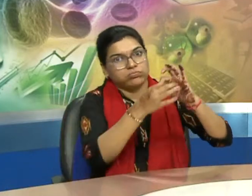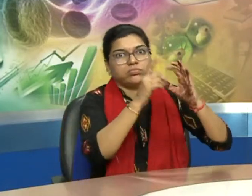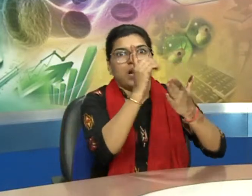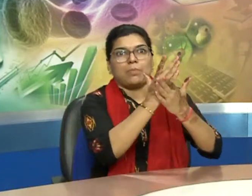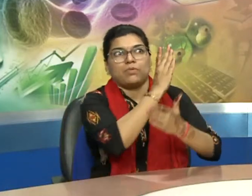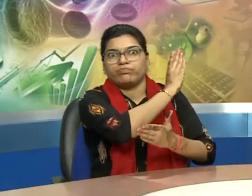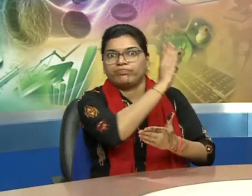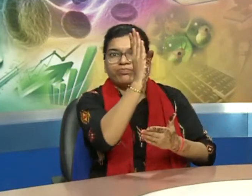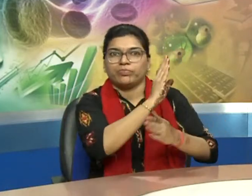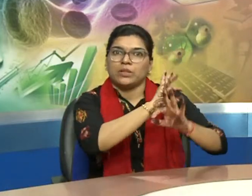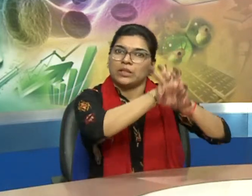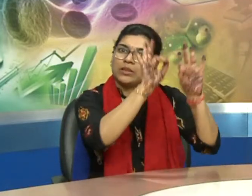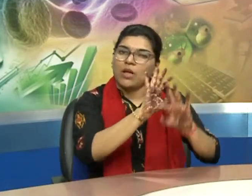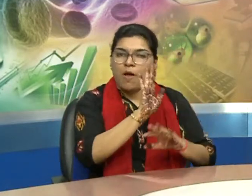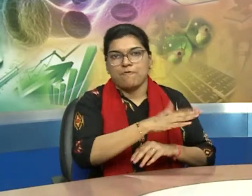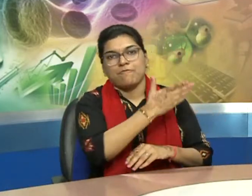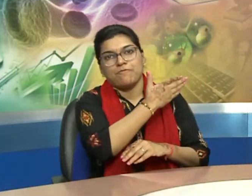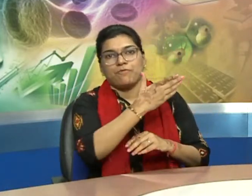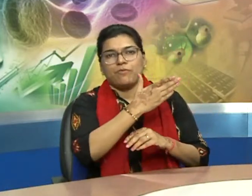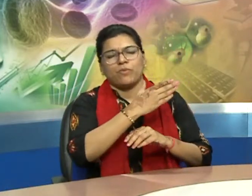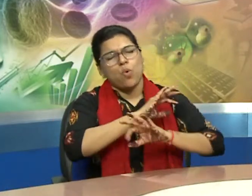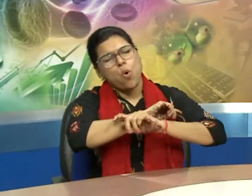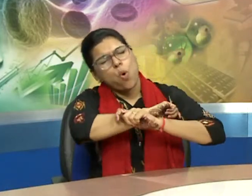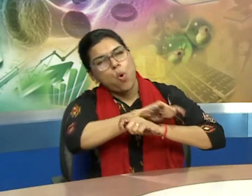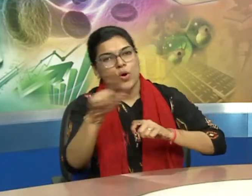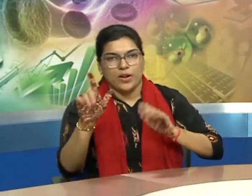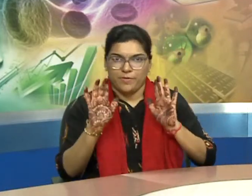recommended books for their study.